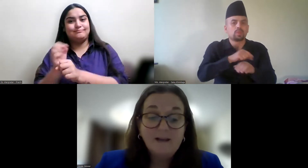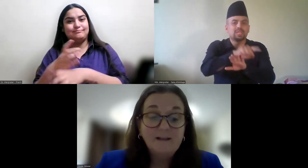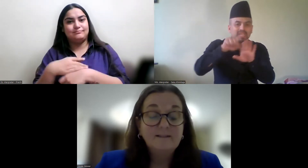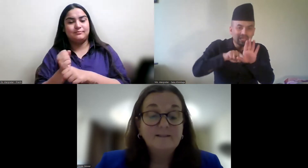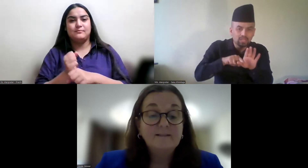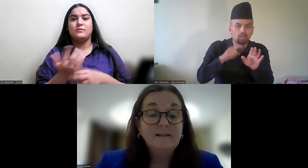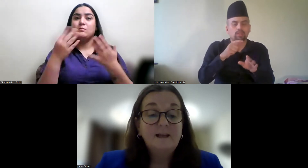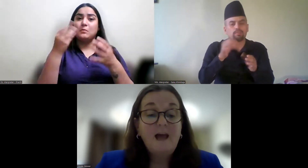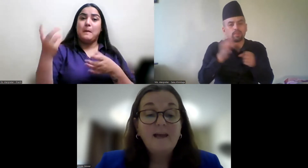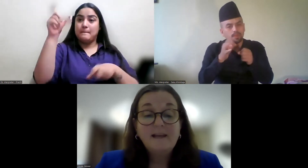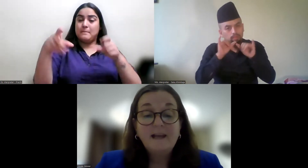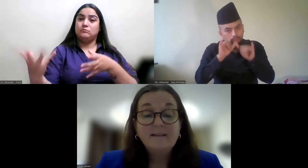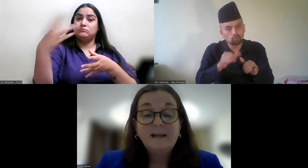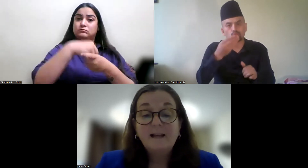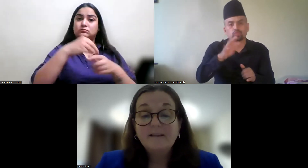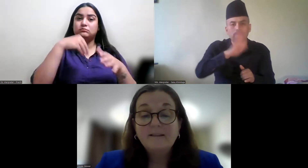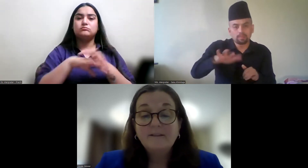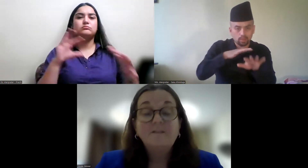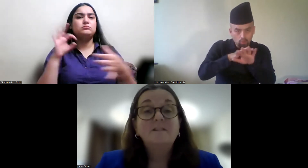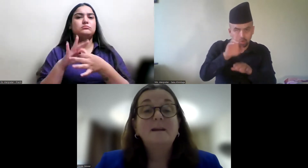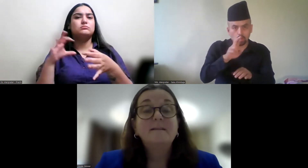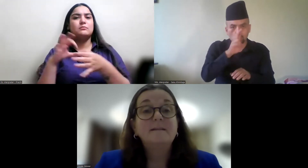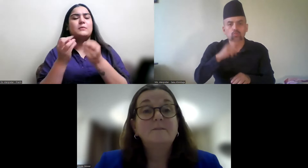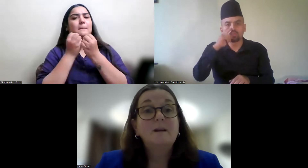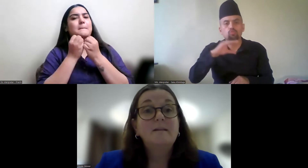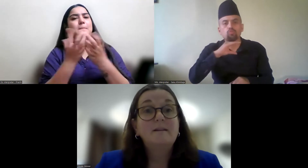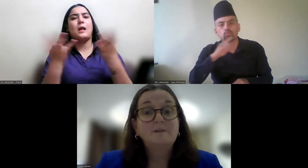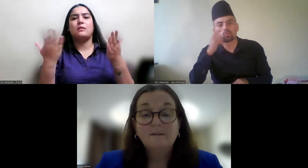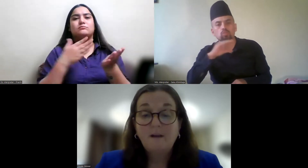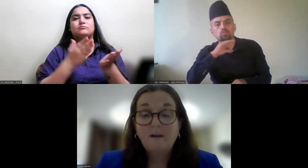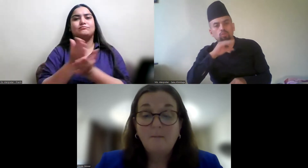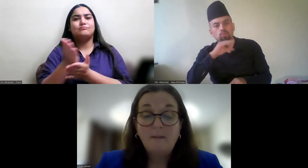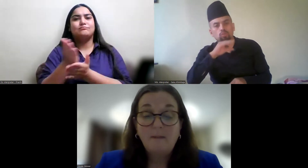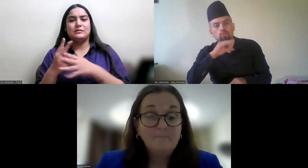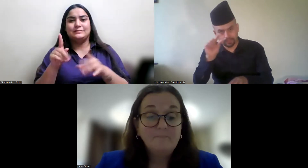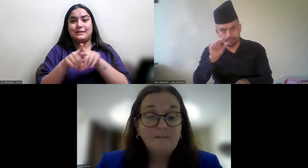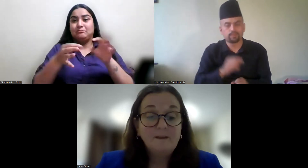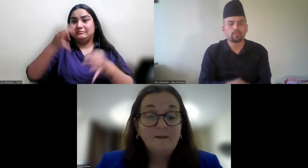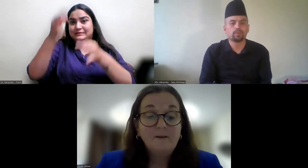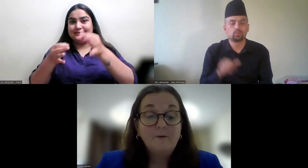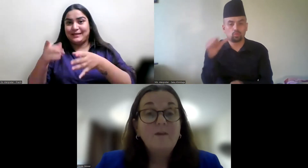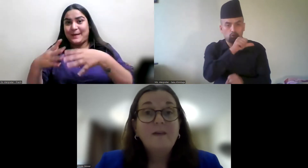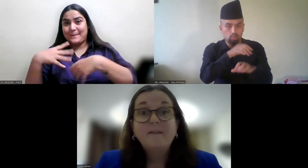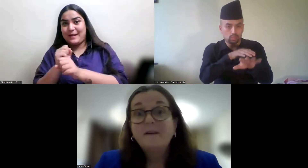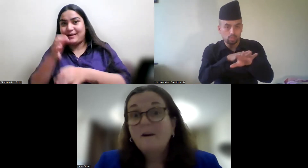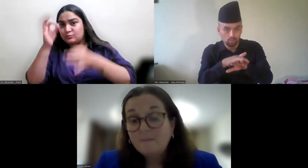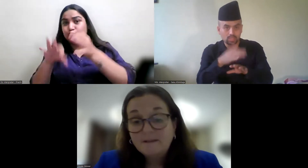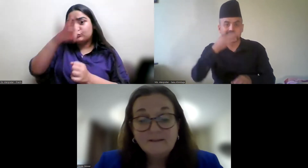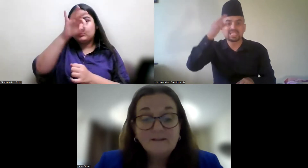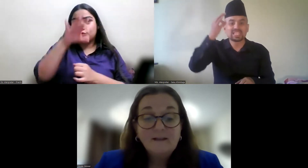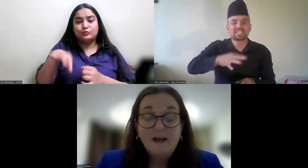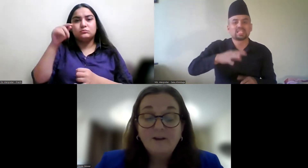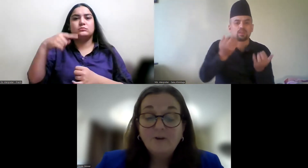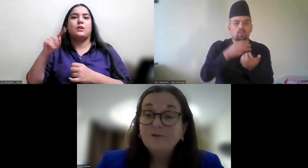including adolescents, and connects adolescents to the spaces where decisions are made. We thank the